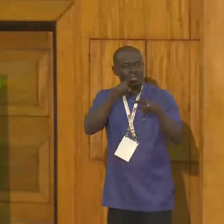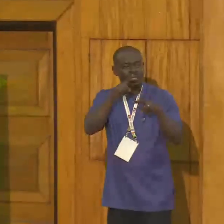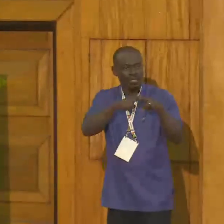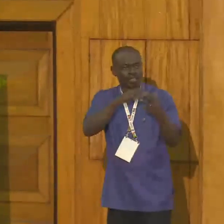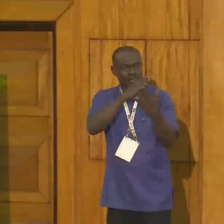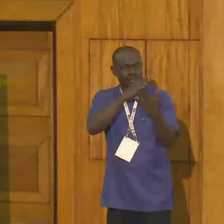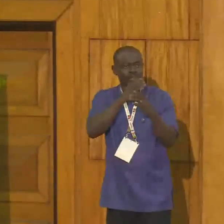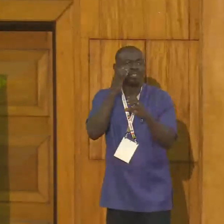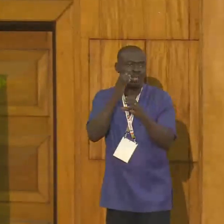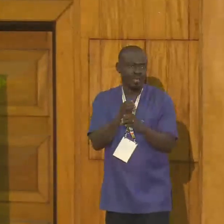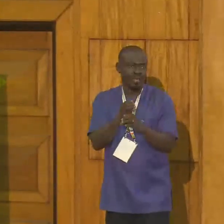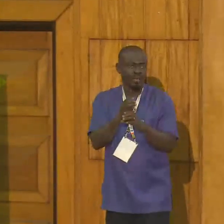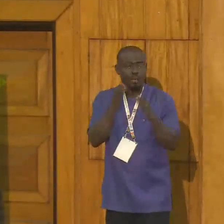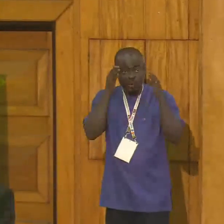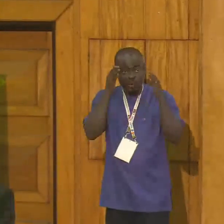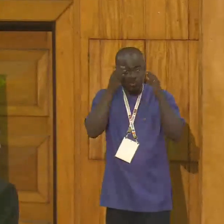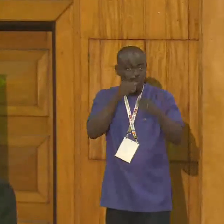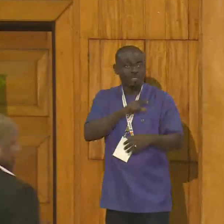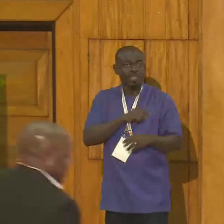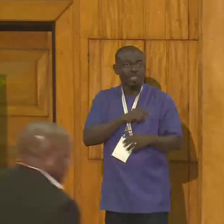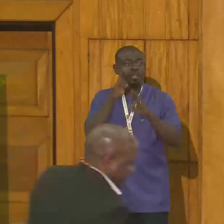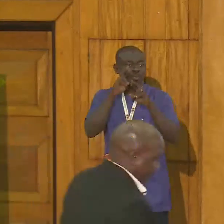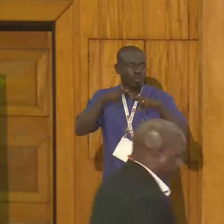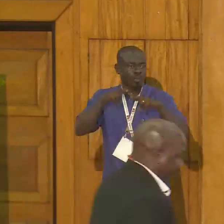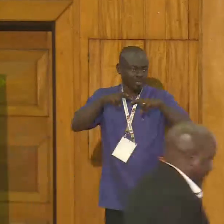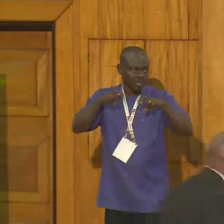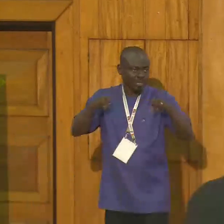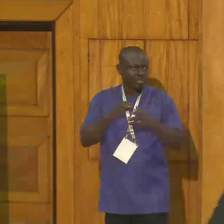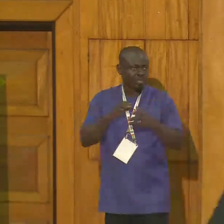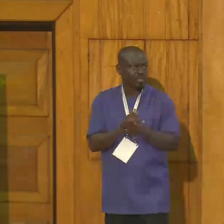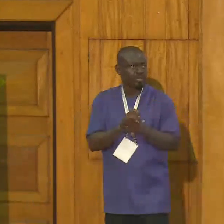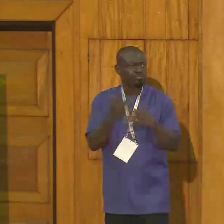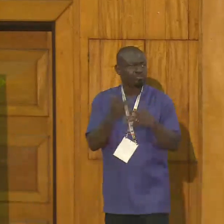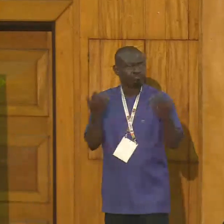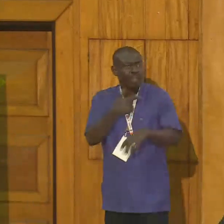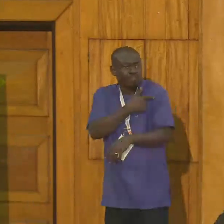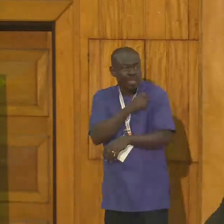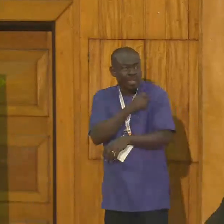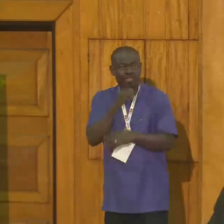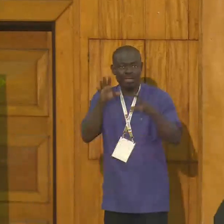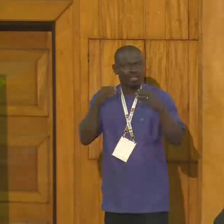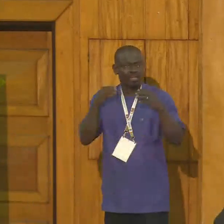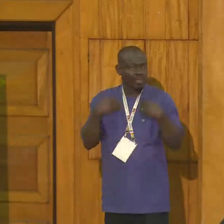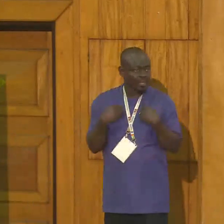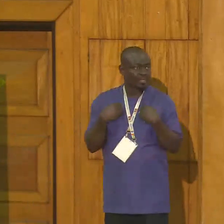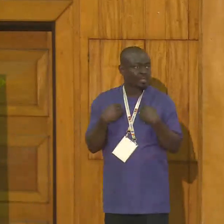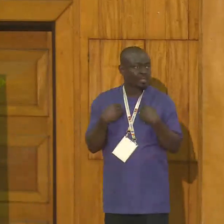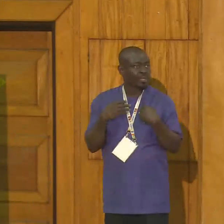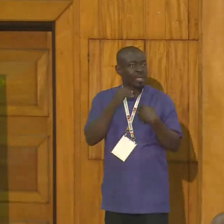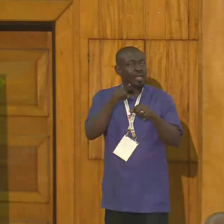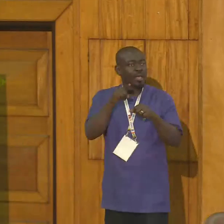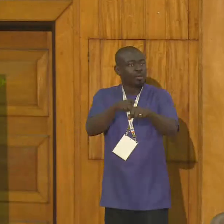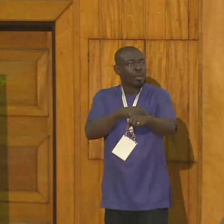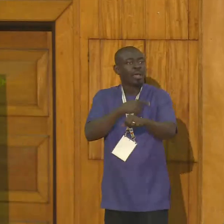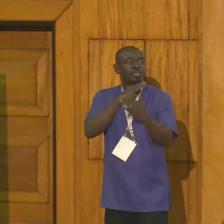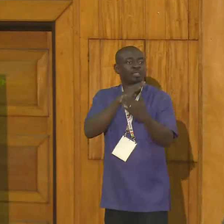with a focus on gender-responsive research, vaccine acceptability, and long-acting